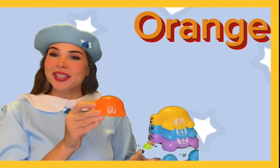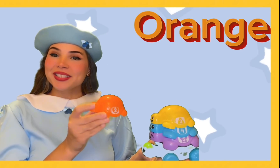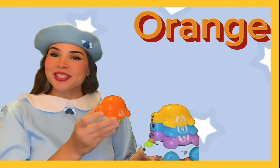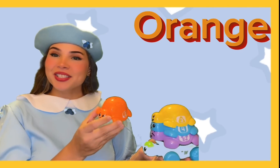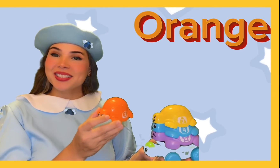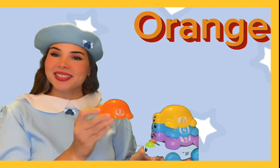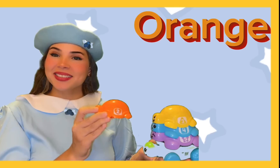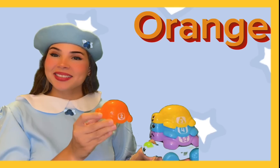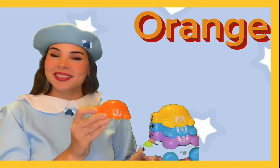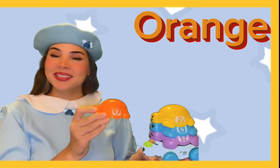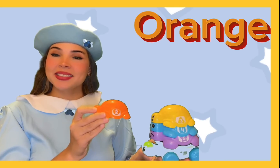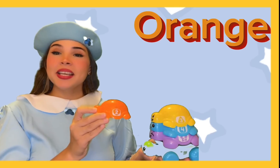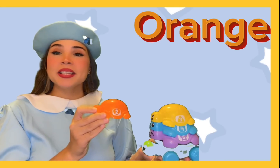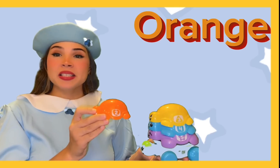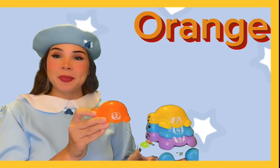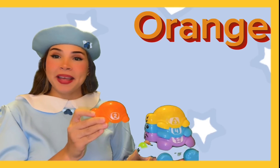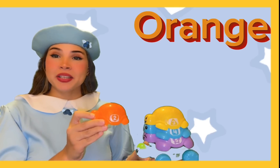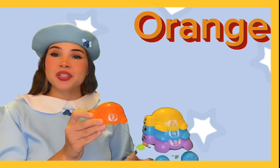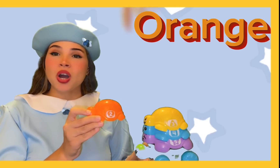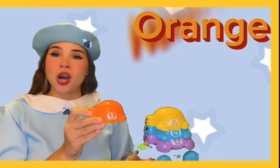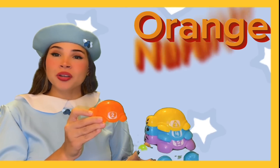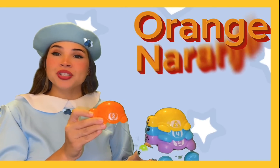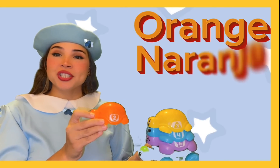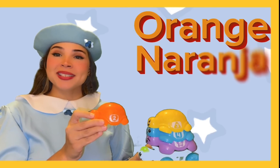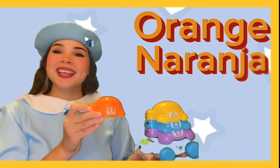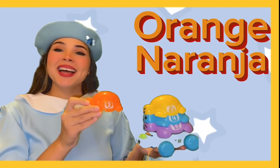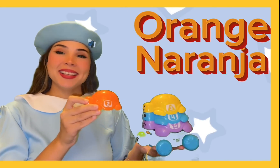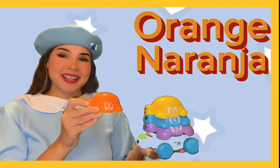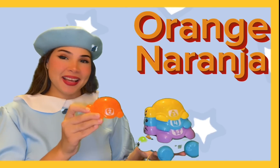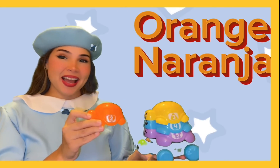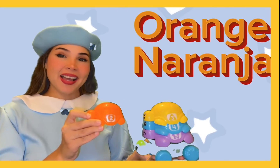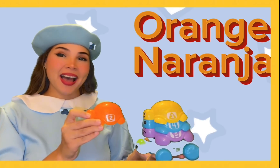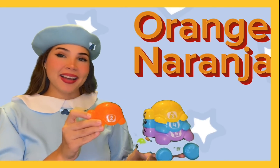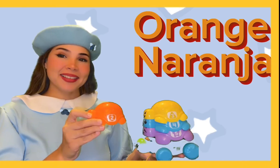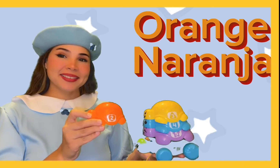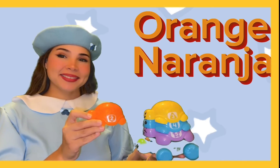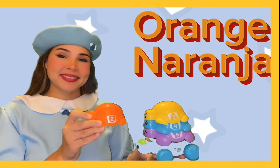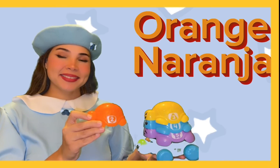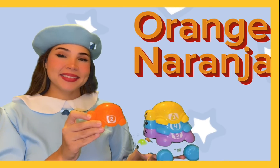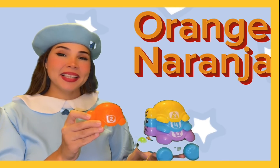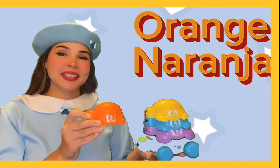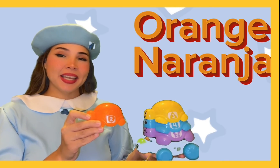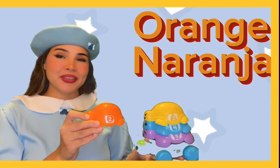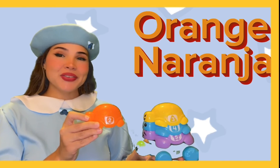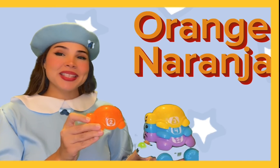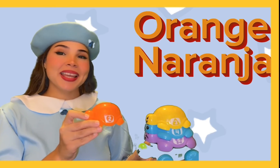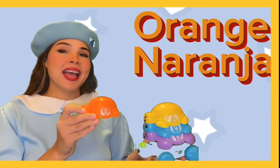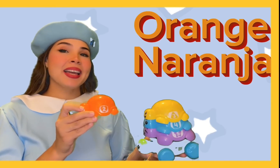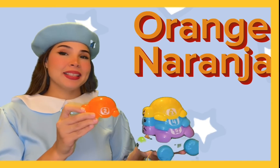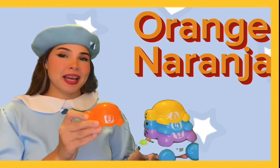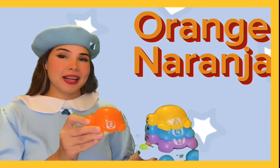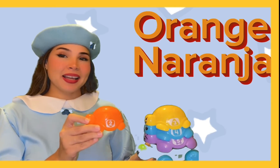Orange. In Spanish, orange is naranja. Can you say naranja?